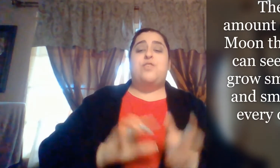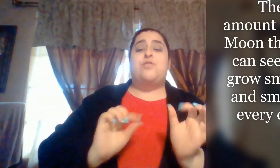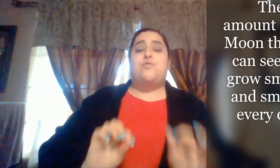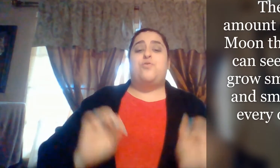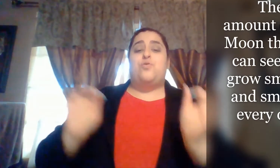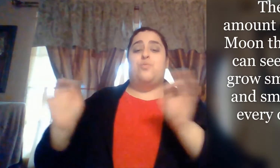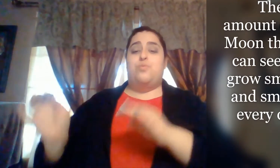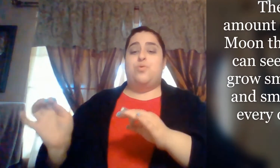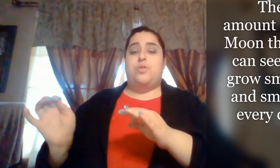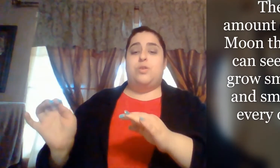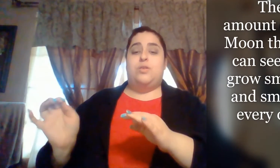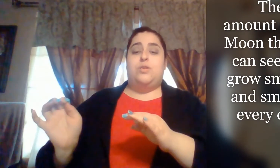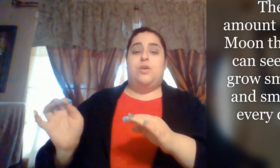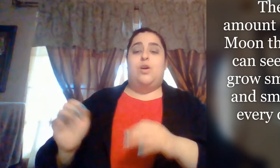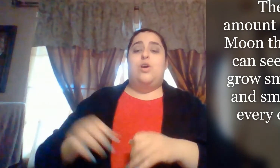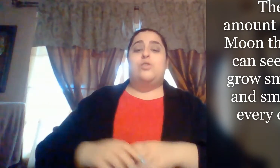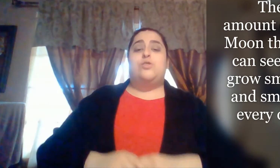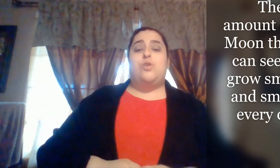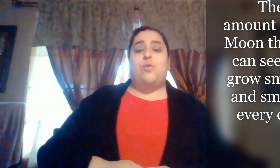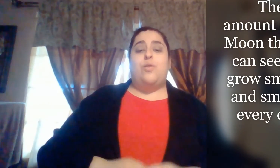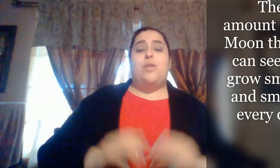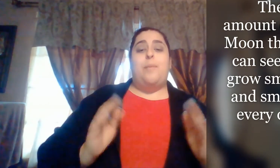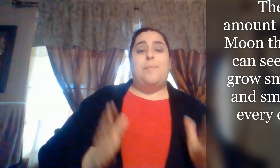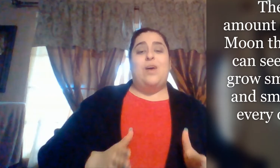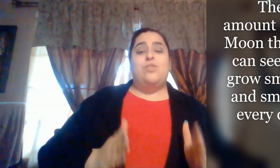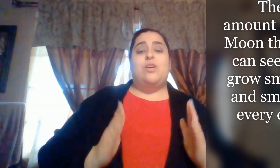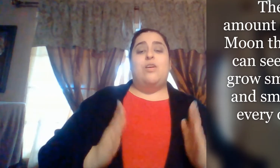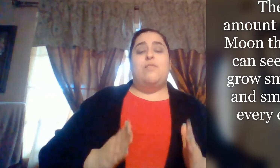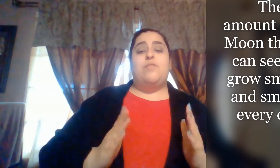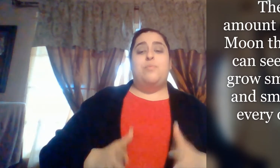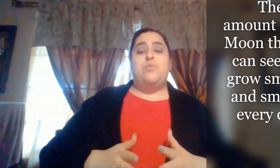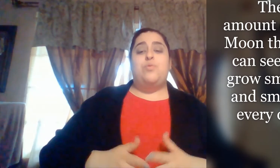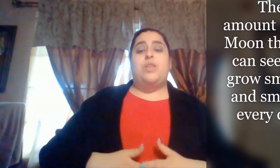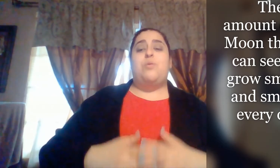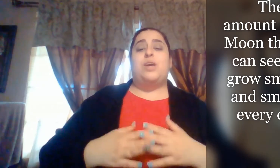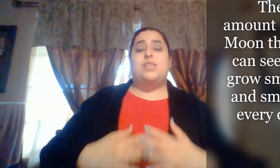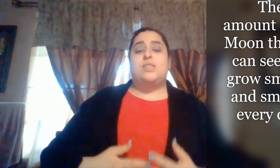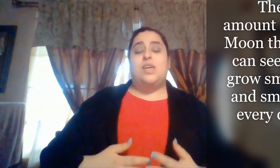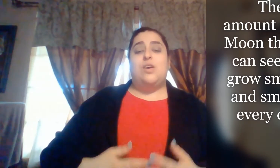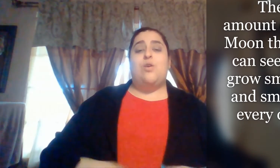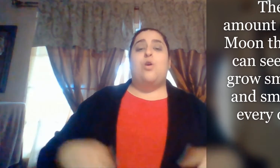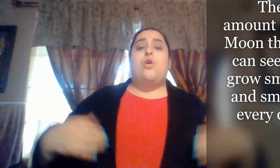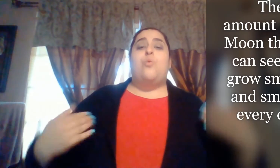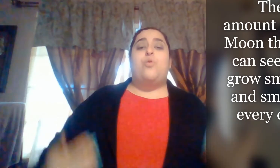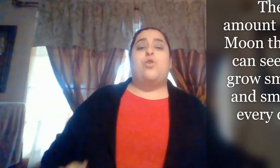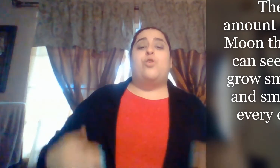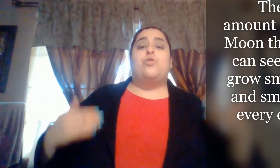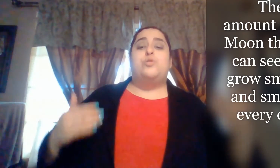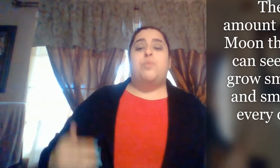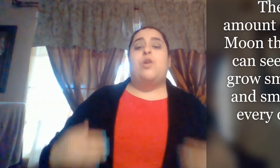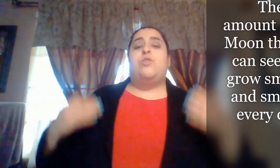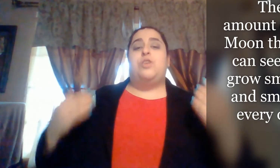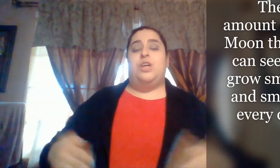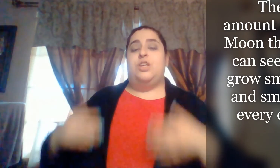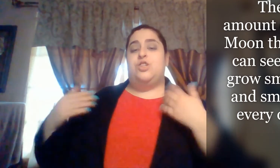the full moon. So the amount of the moon that we can see will grow smaller each